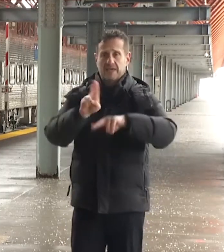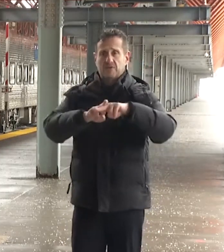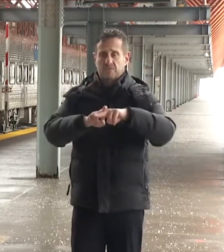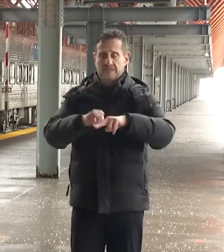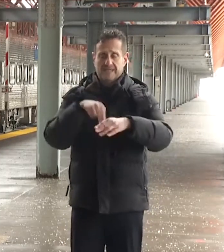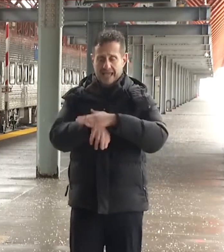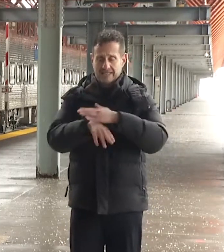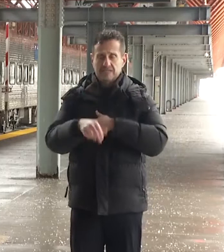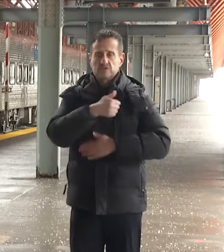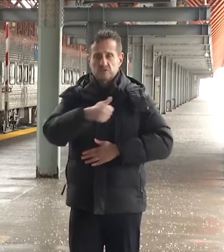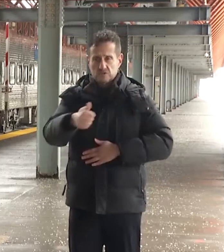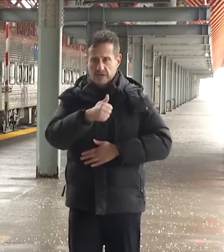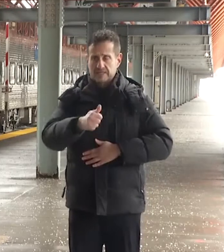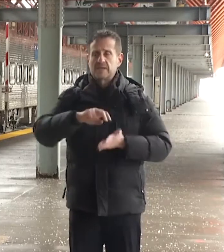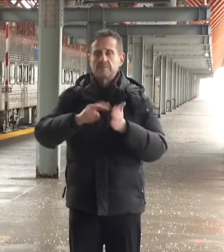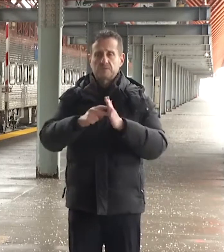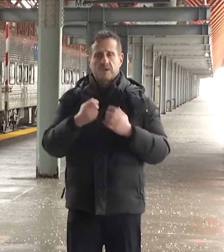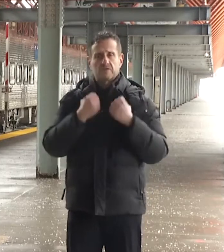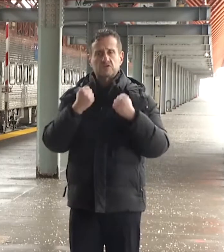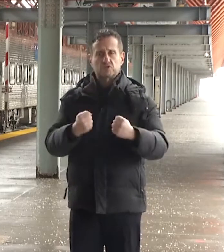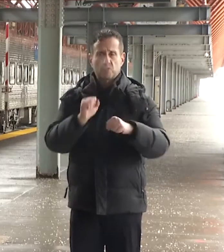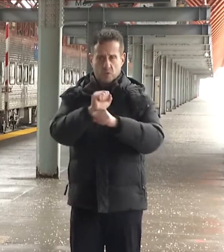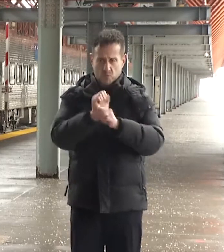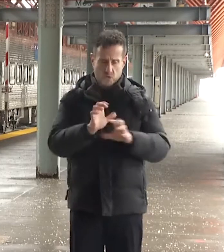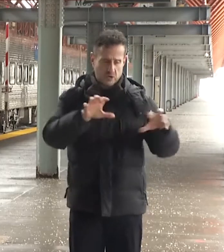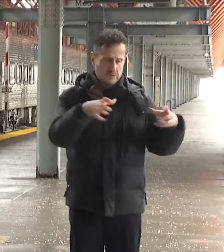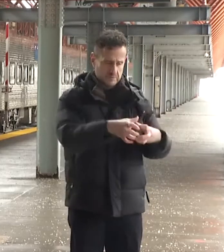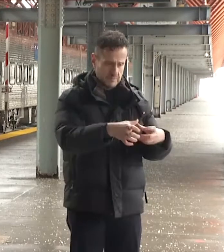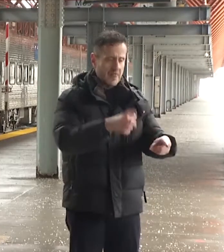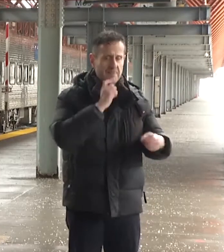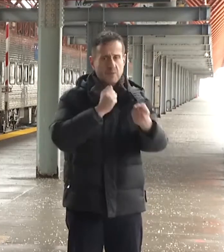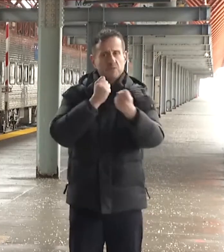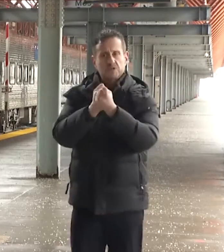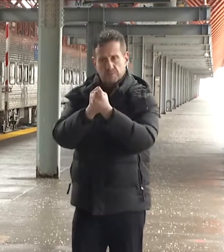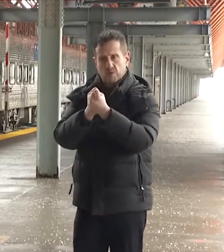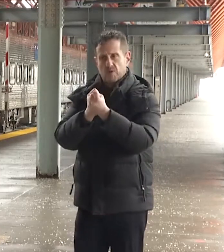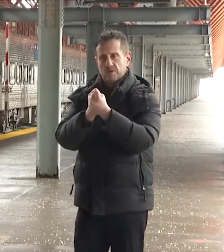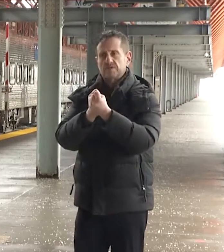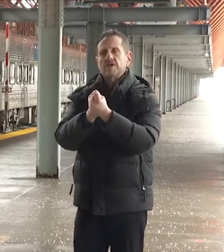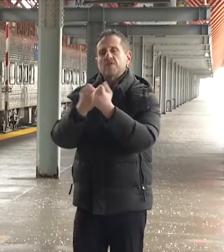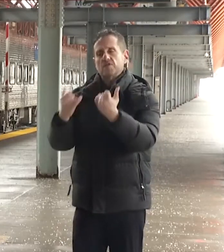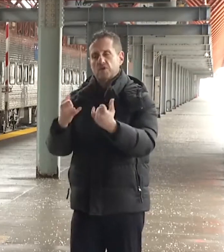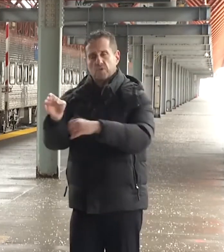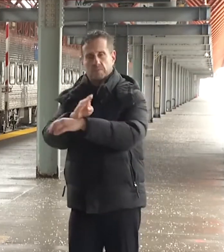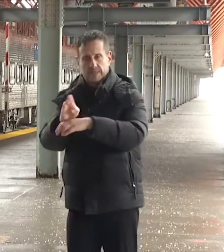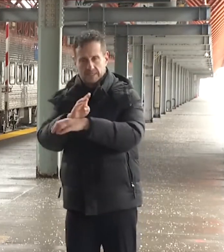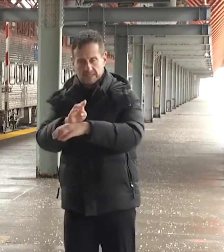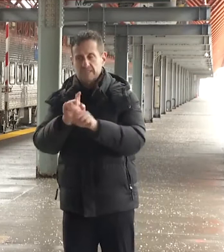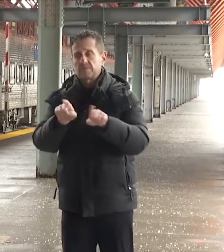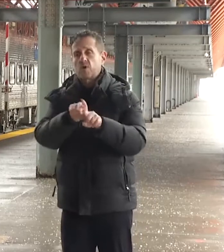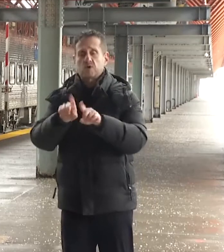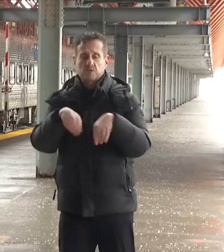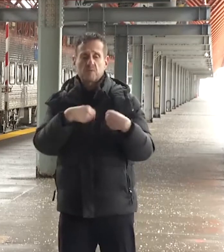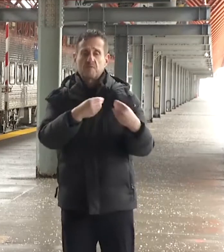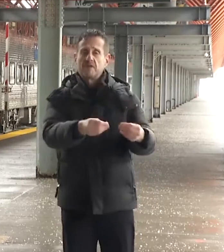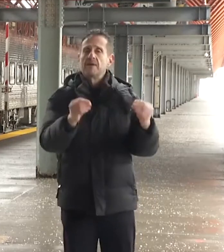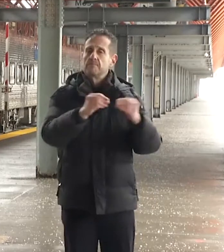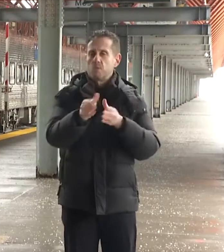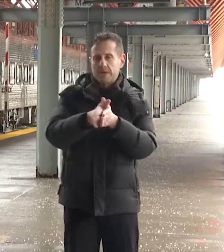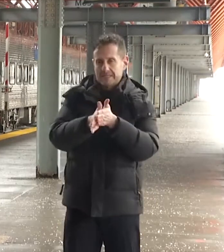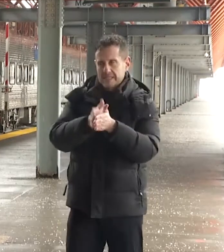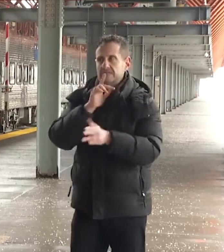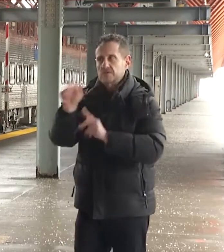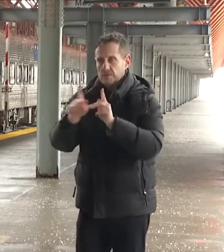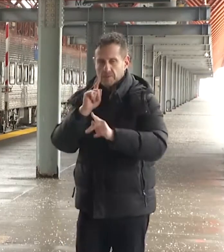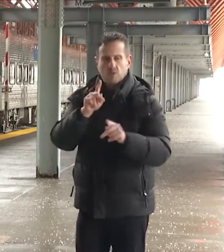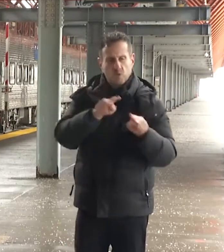transit unlocks a robust workforce that will support the growth of not only our current businesses, but will also provide additional incentive to those